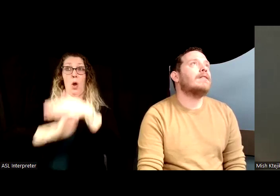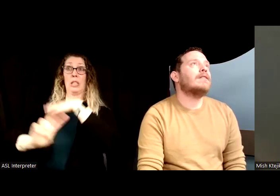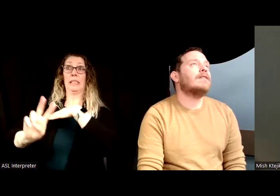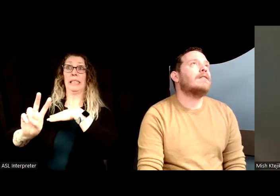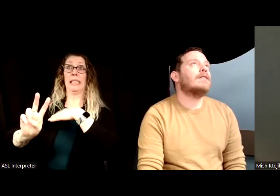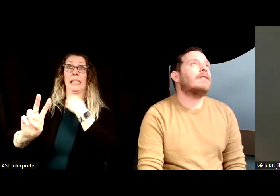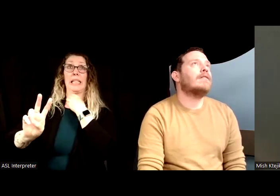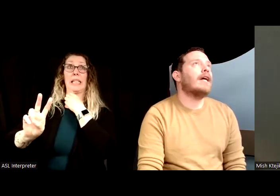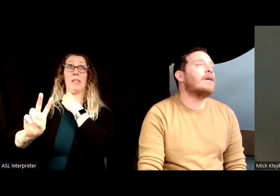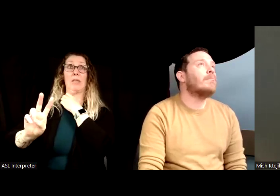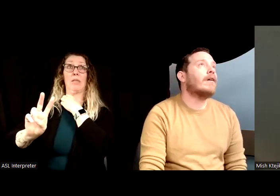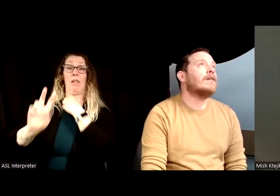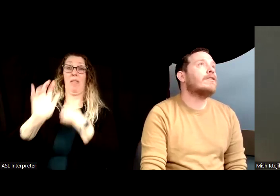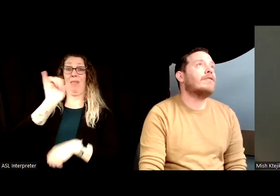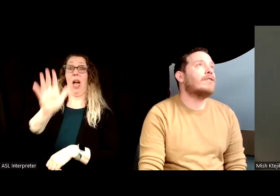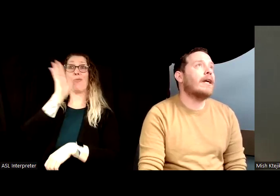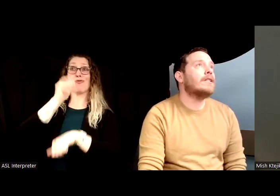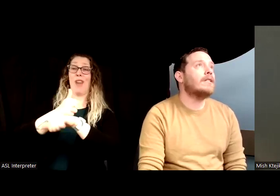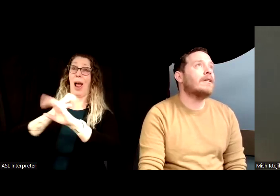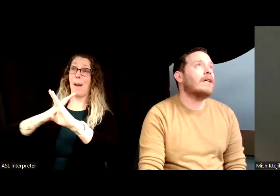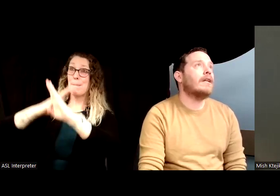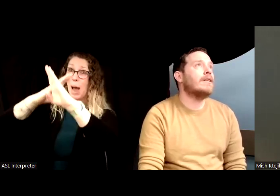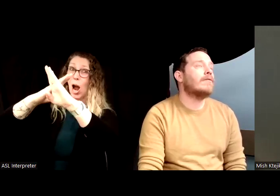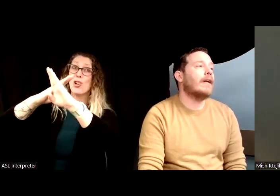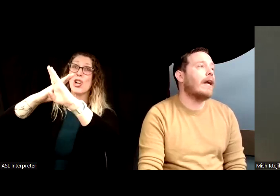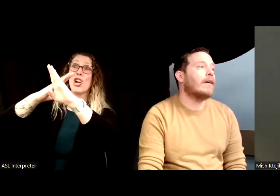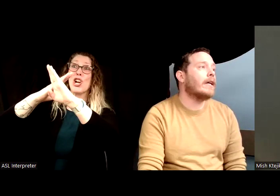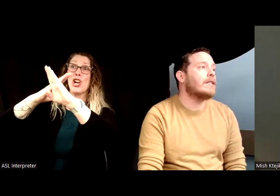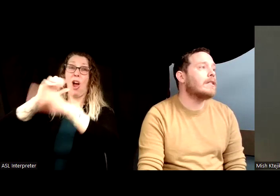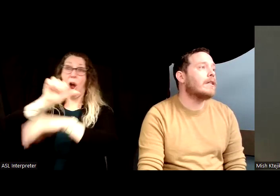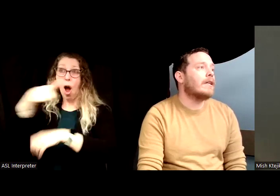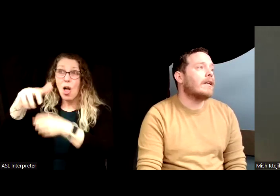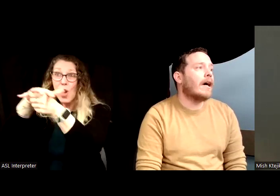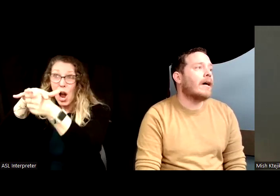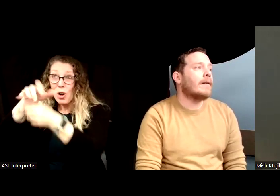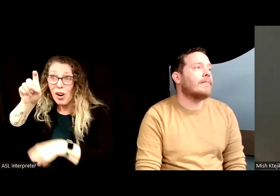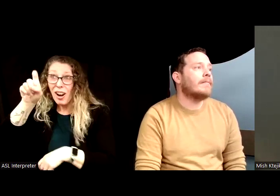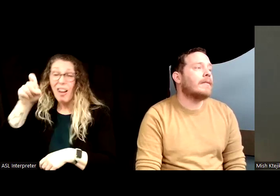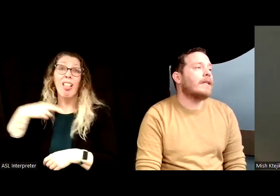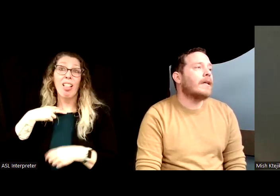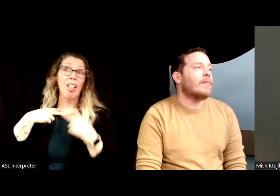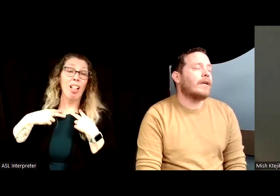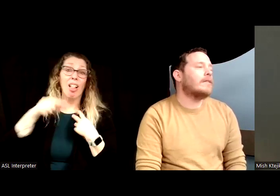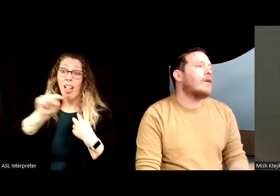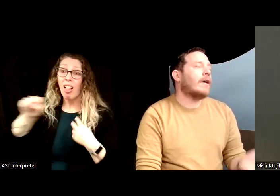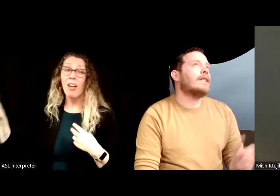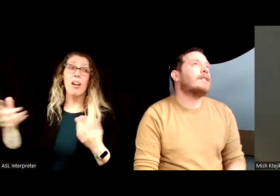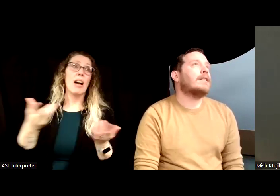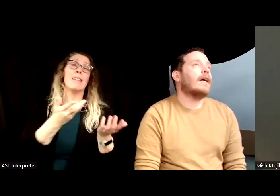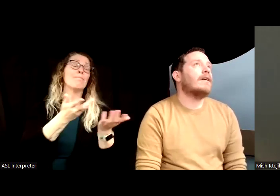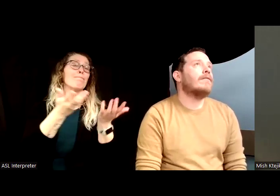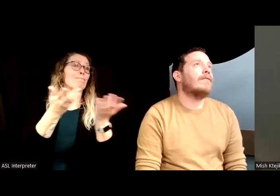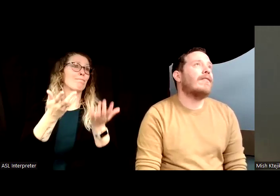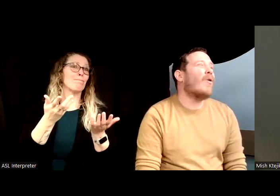that creating barriers or restraints in different areas? But so I